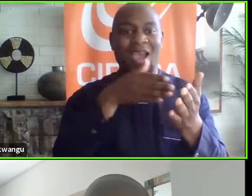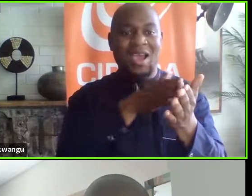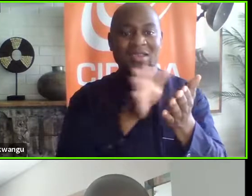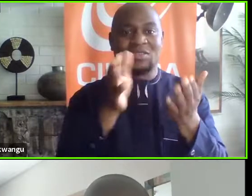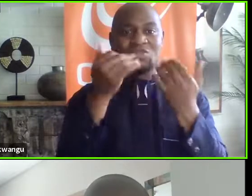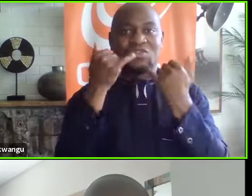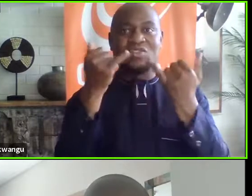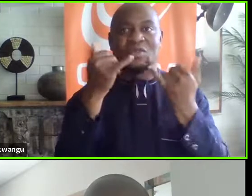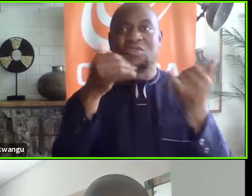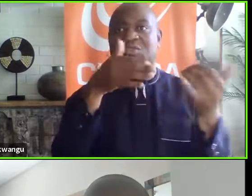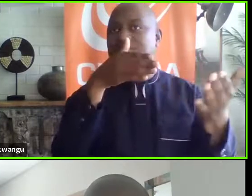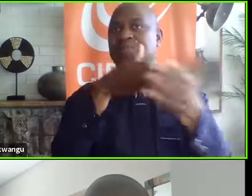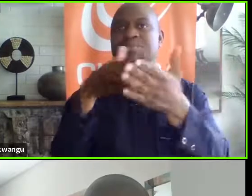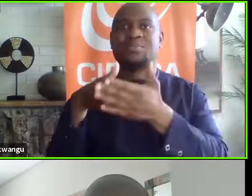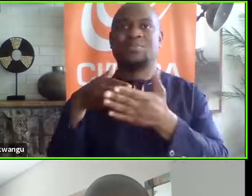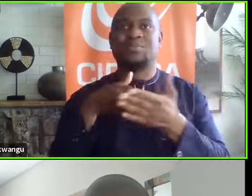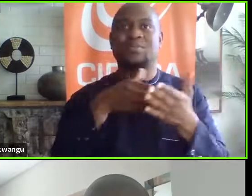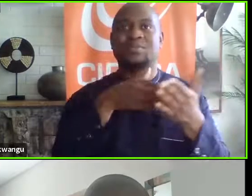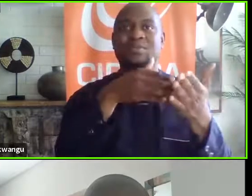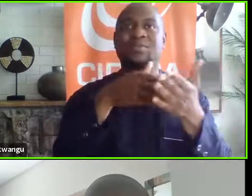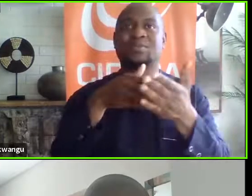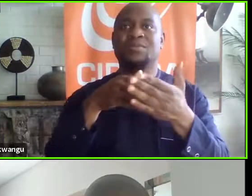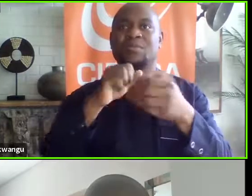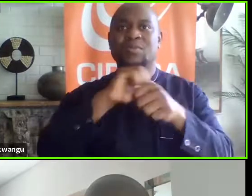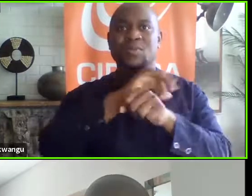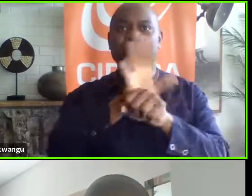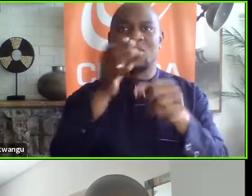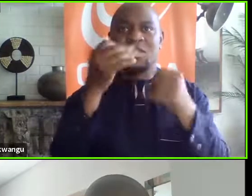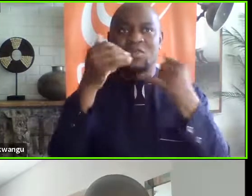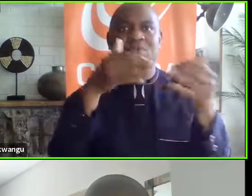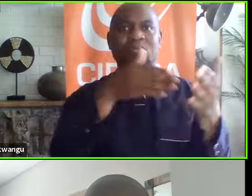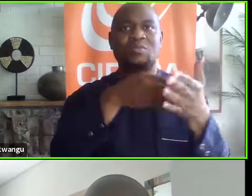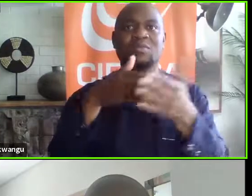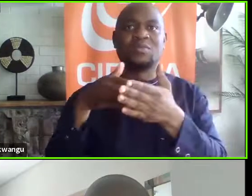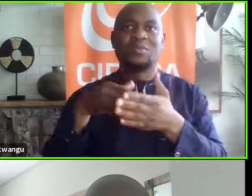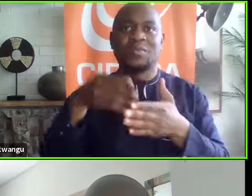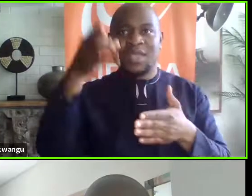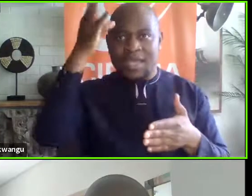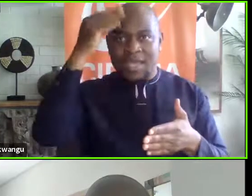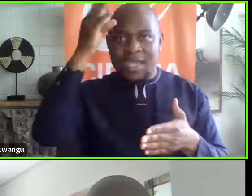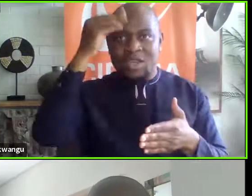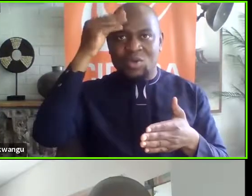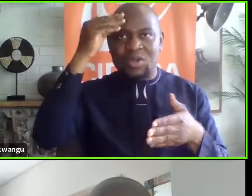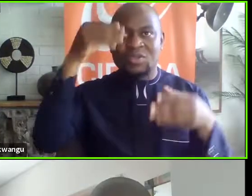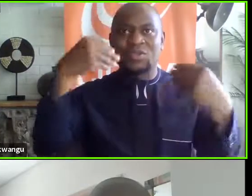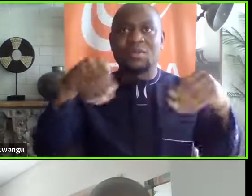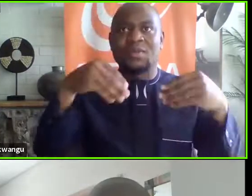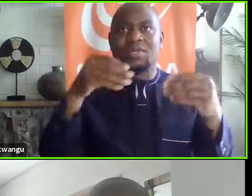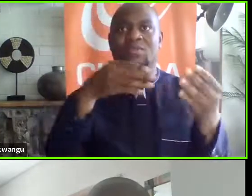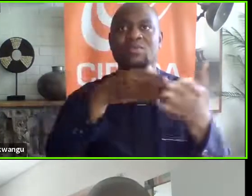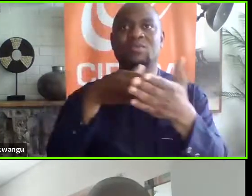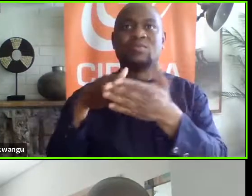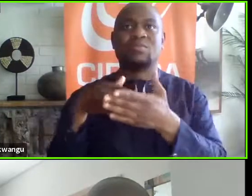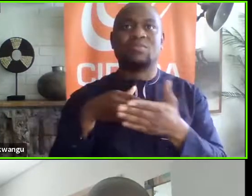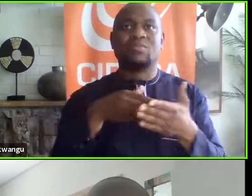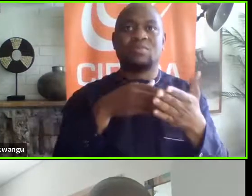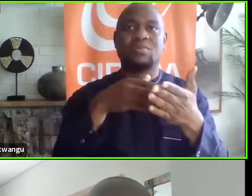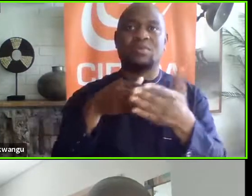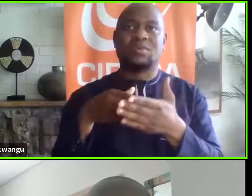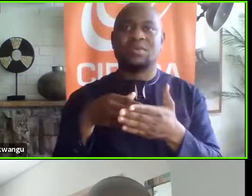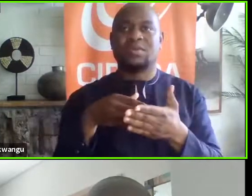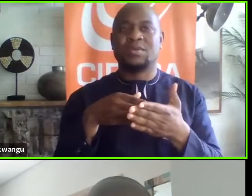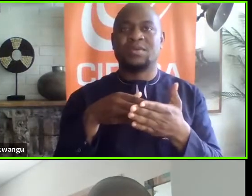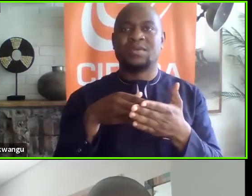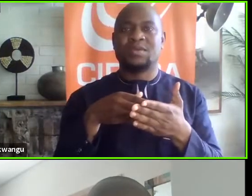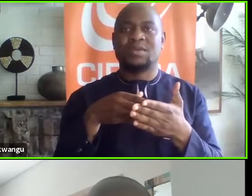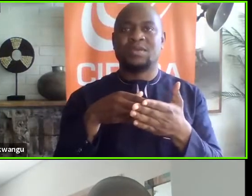opened up different gaps, because accessibility to information has been a very big challenge. Our minister